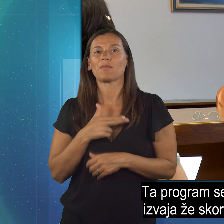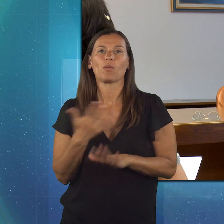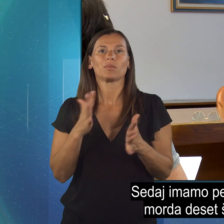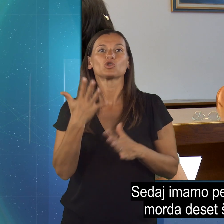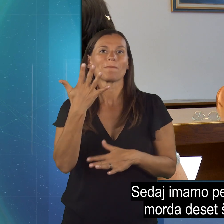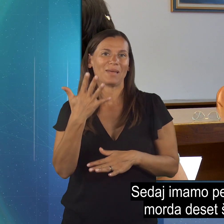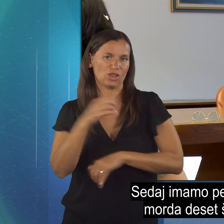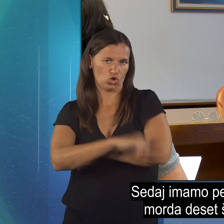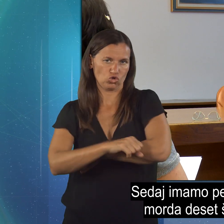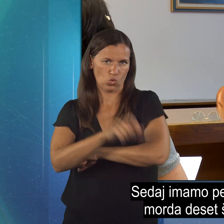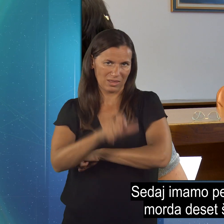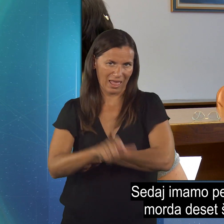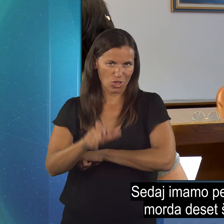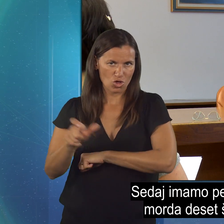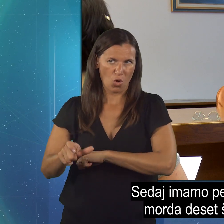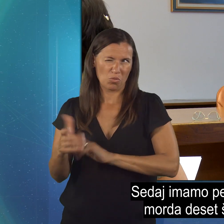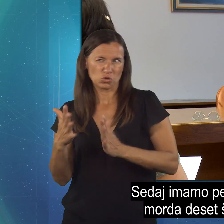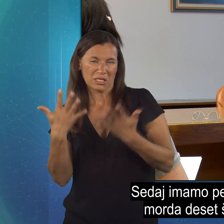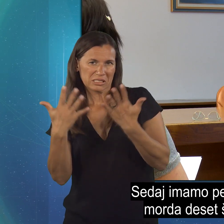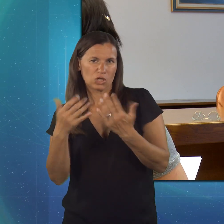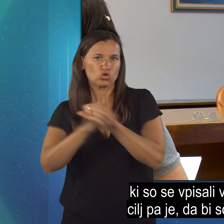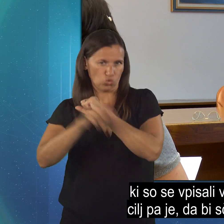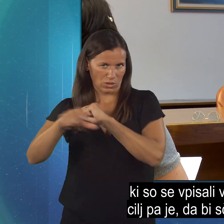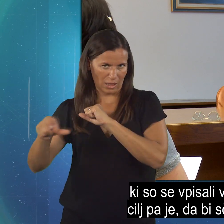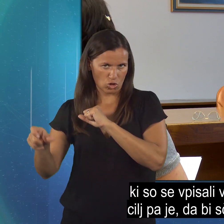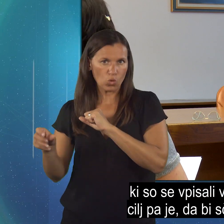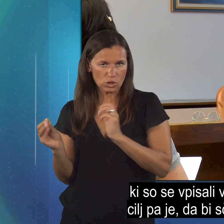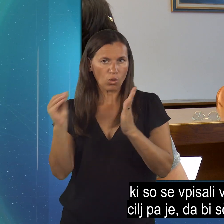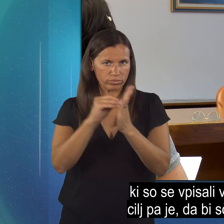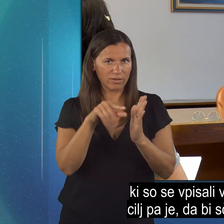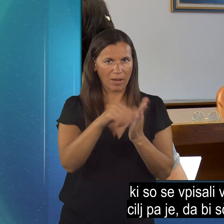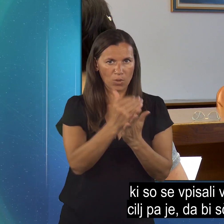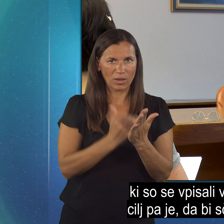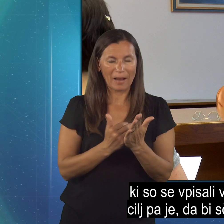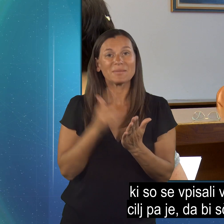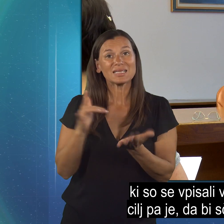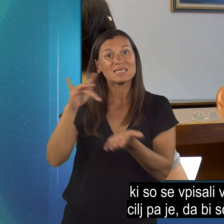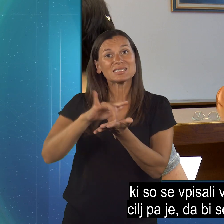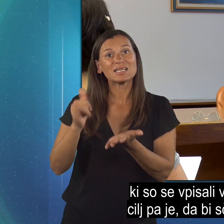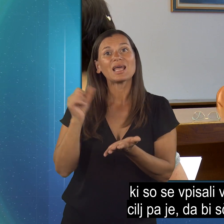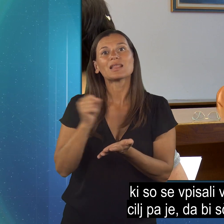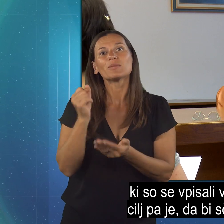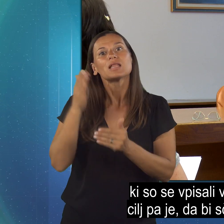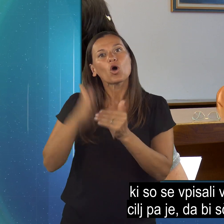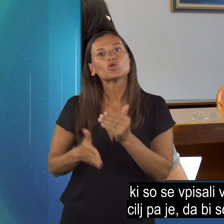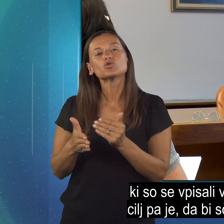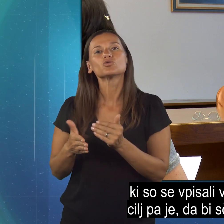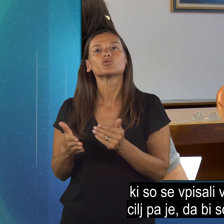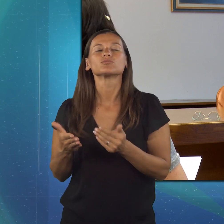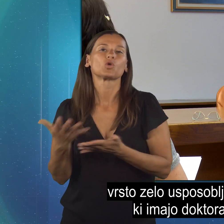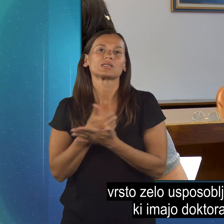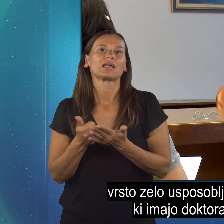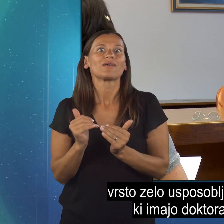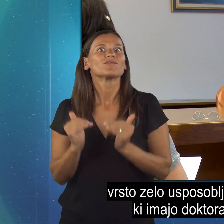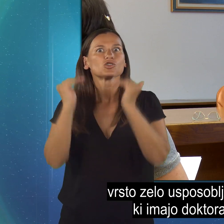We have about five students, maybe 10 students now, who are entering the program. And the goal is eventually is to have